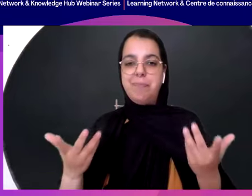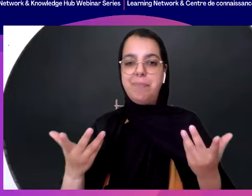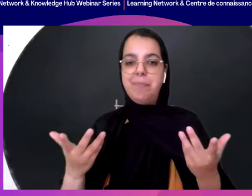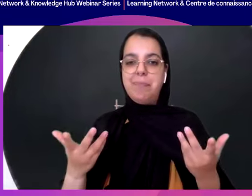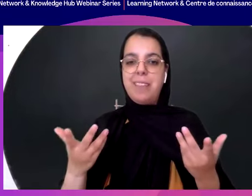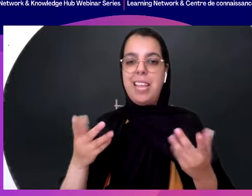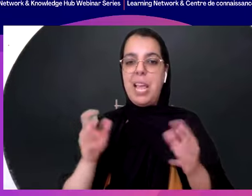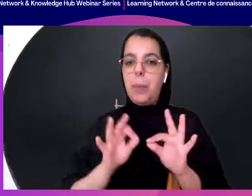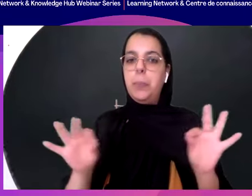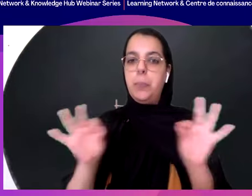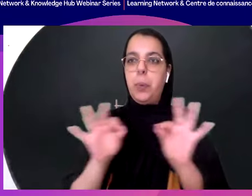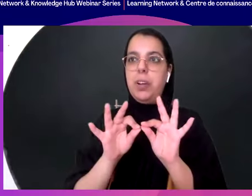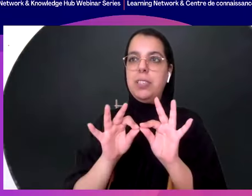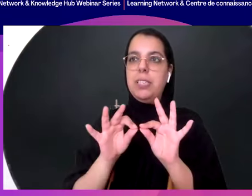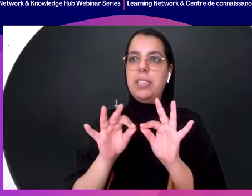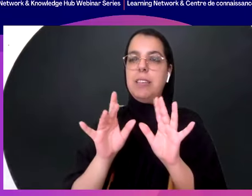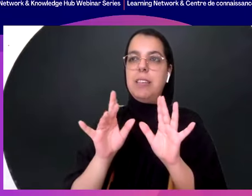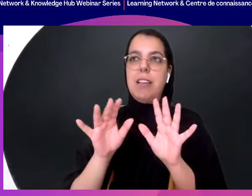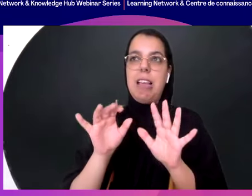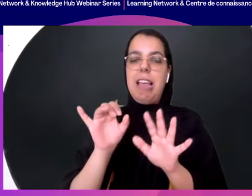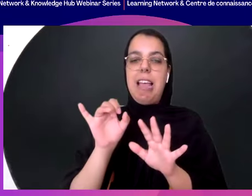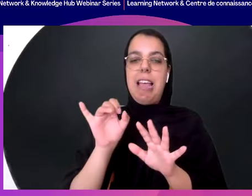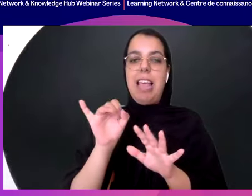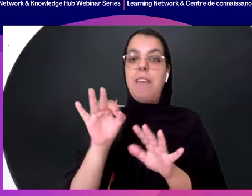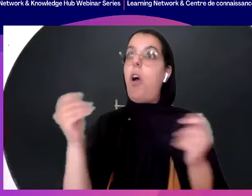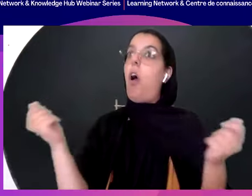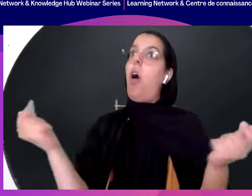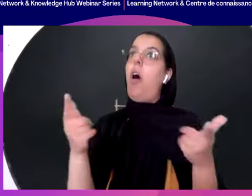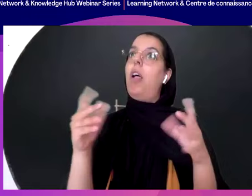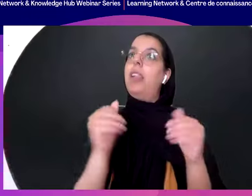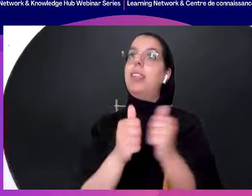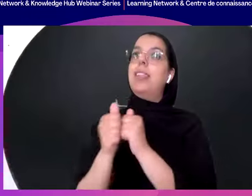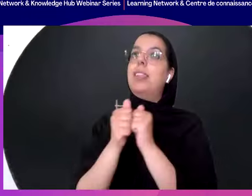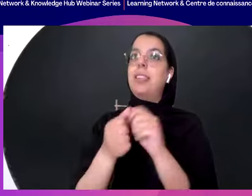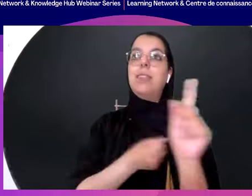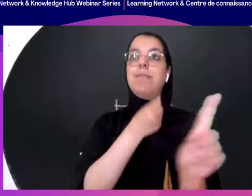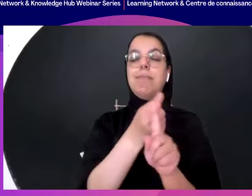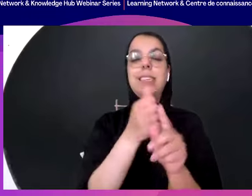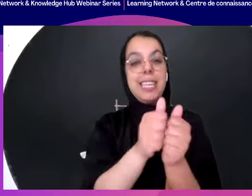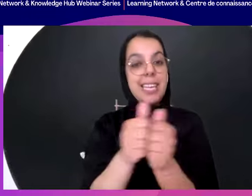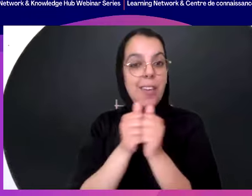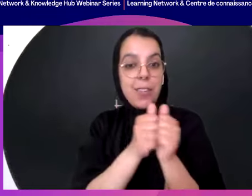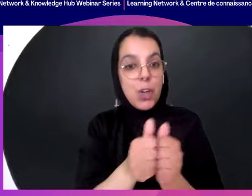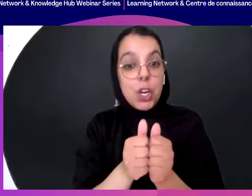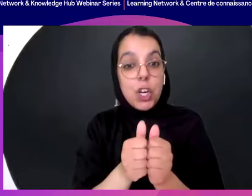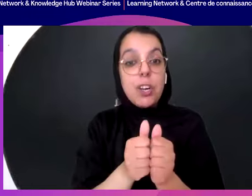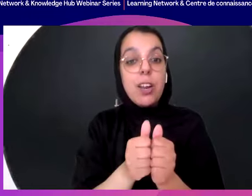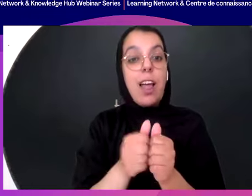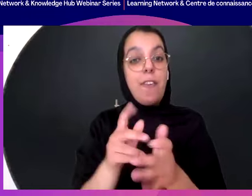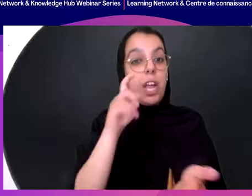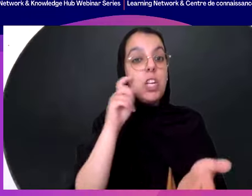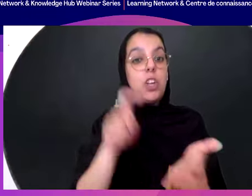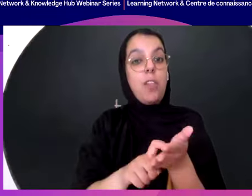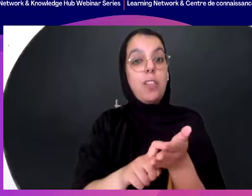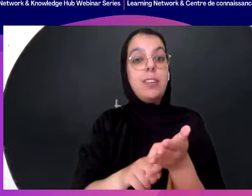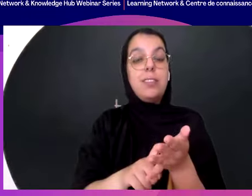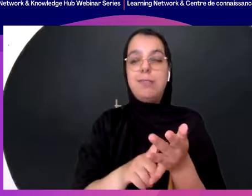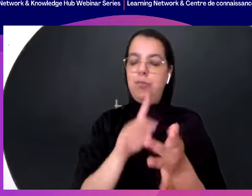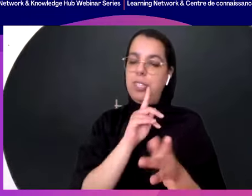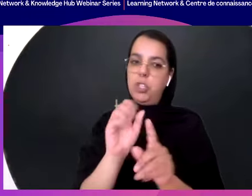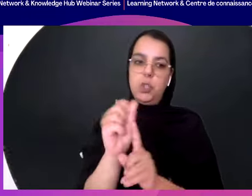framing everybody as being affected collectively together, and acknowledging how complicated it